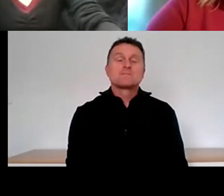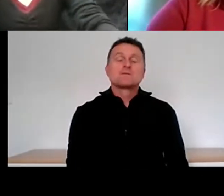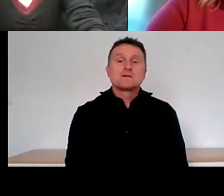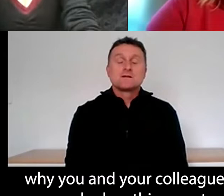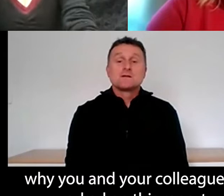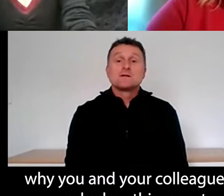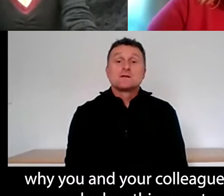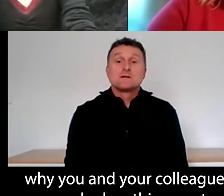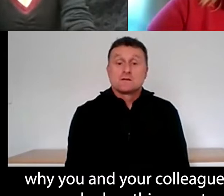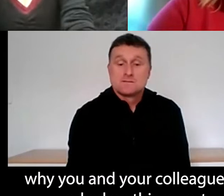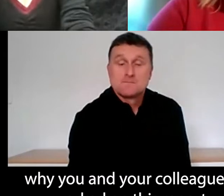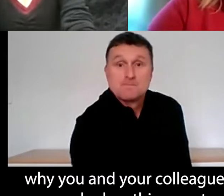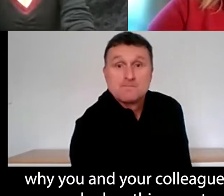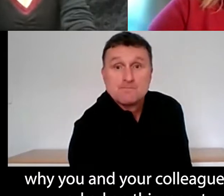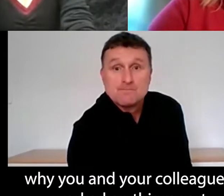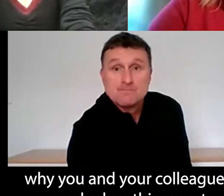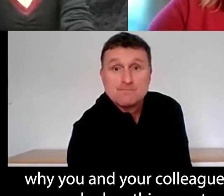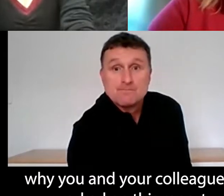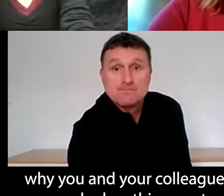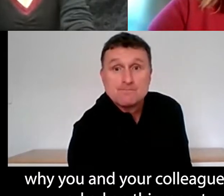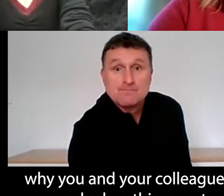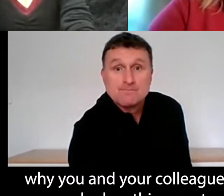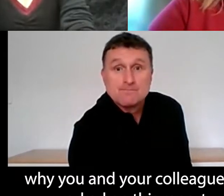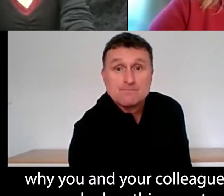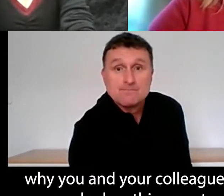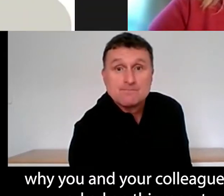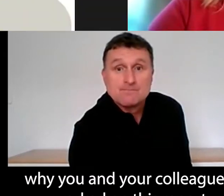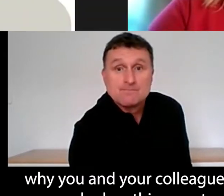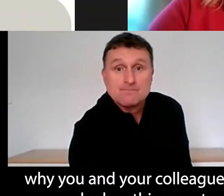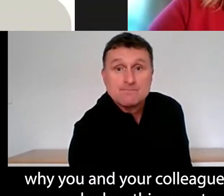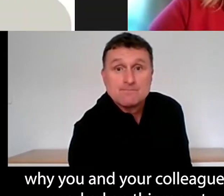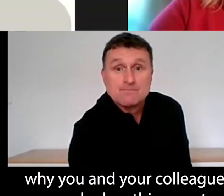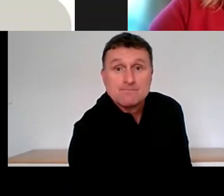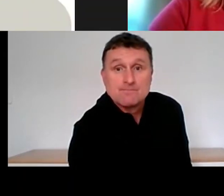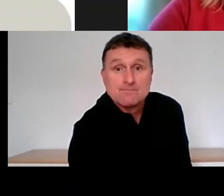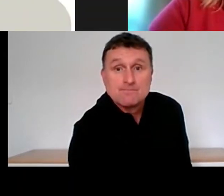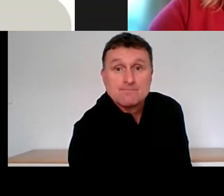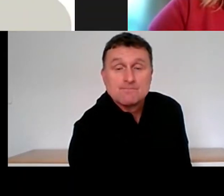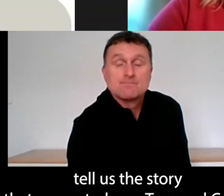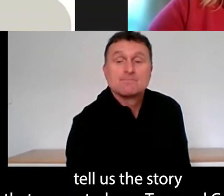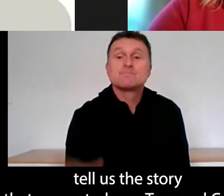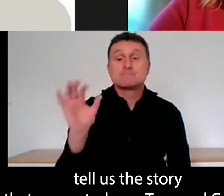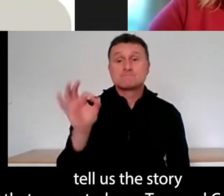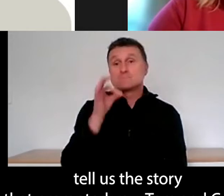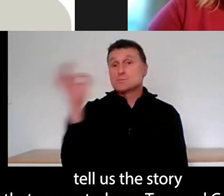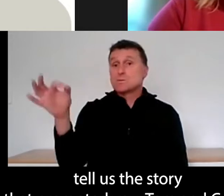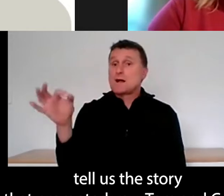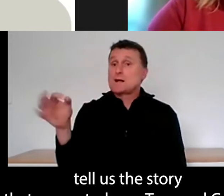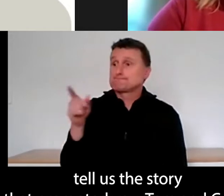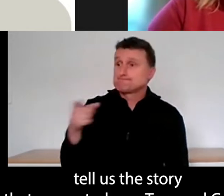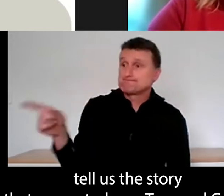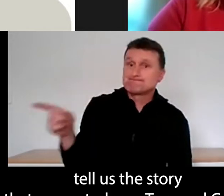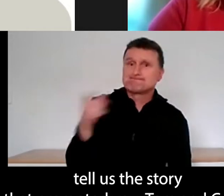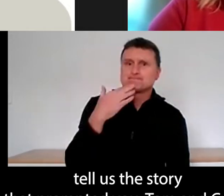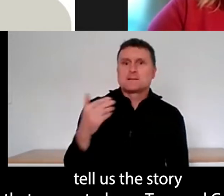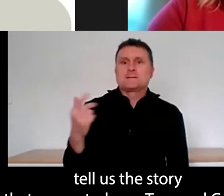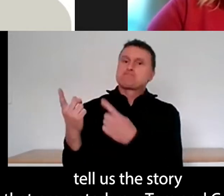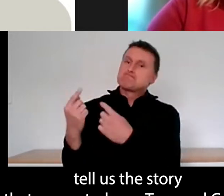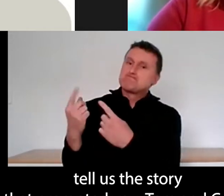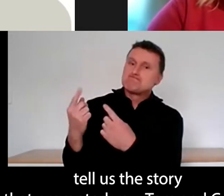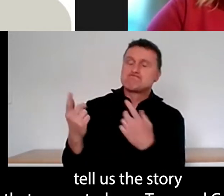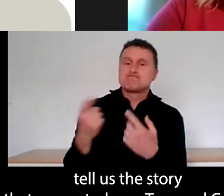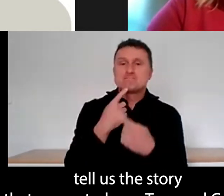tell us why you and your colleagues worked on this report? Tell us the story that prompted